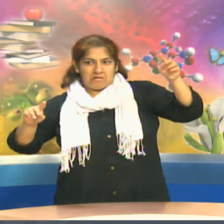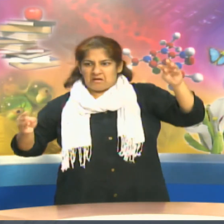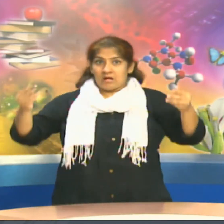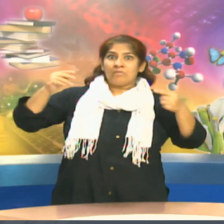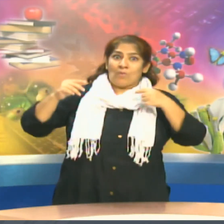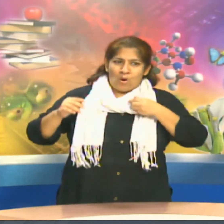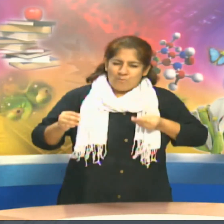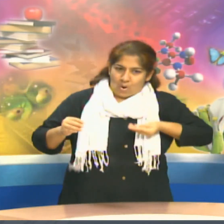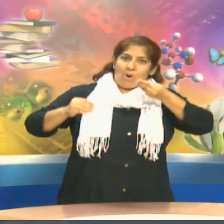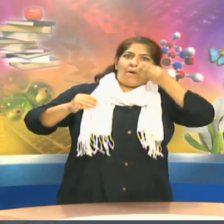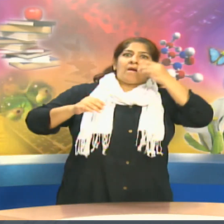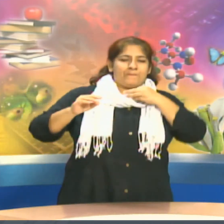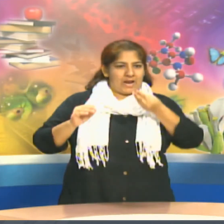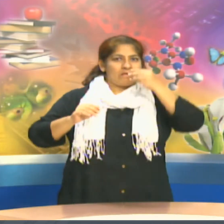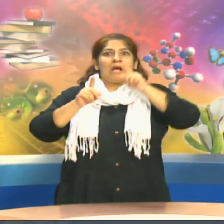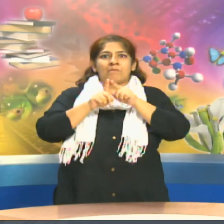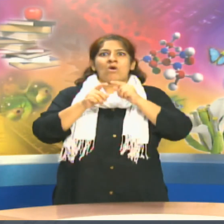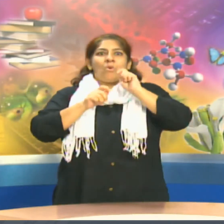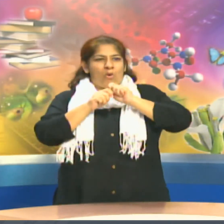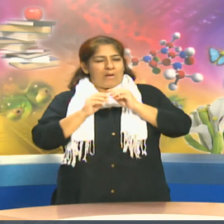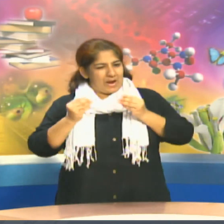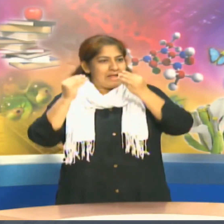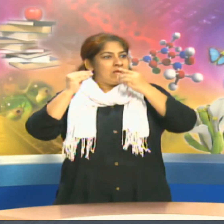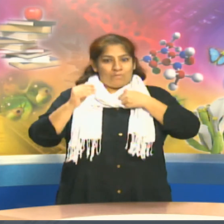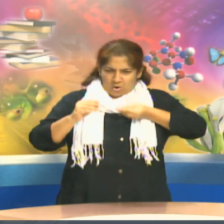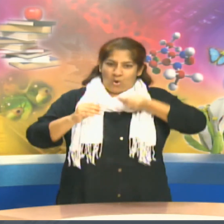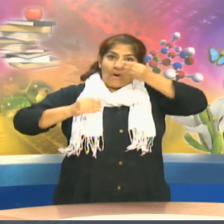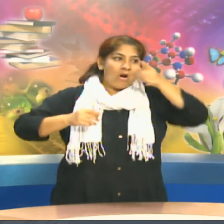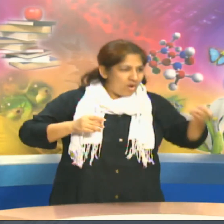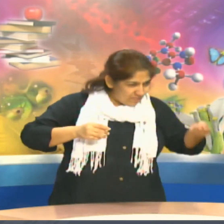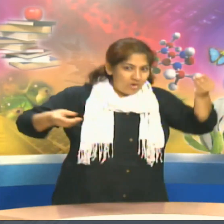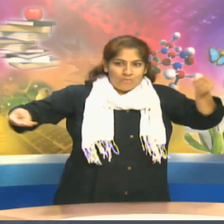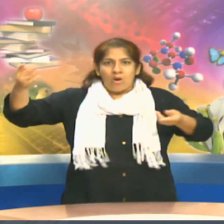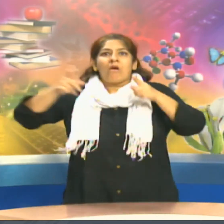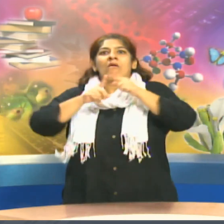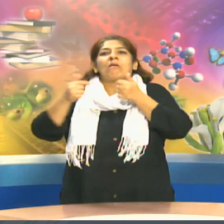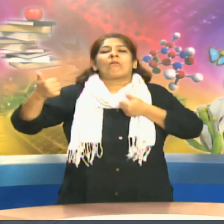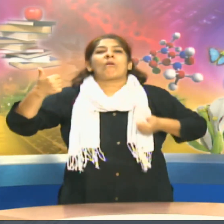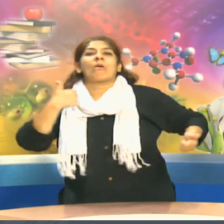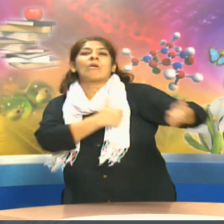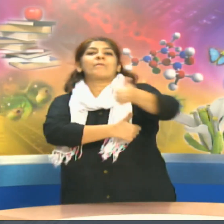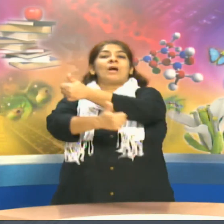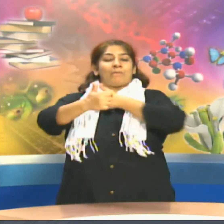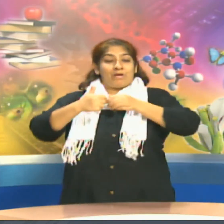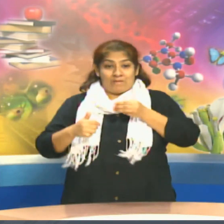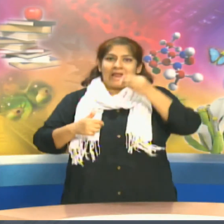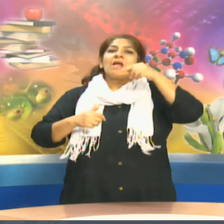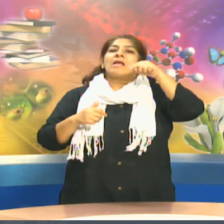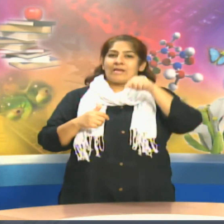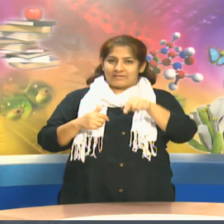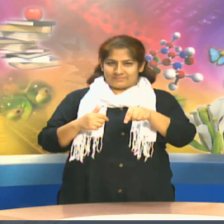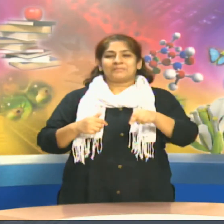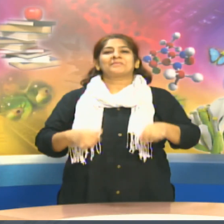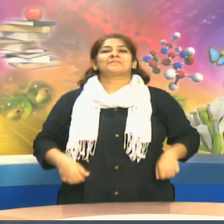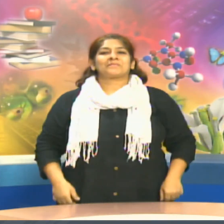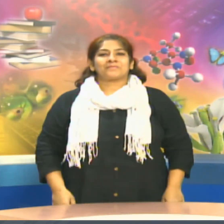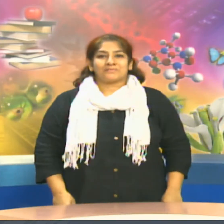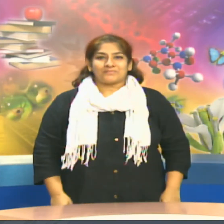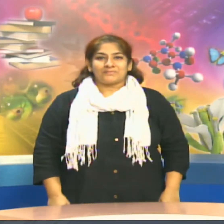just not to mock other or just not to degrade the other person, but to improve ourselves. The competition is